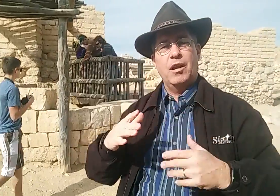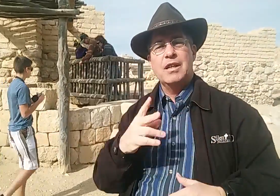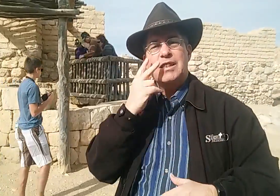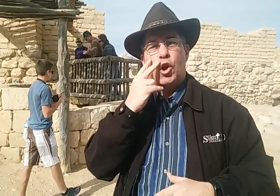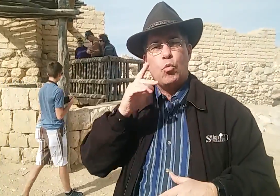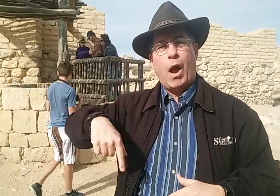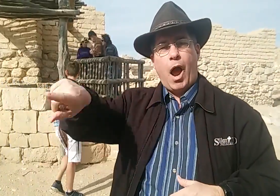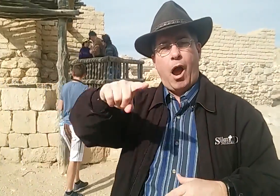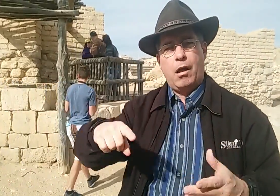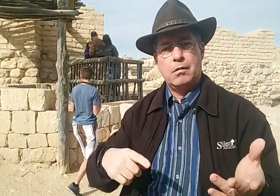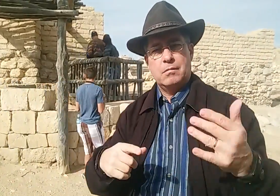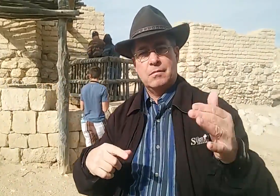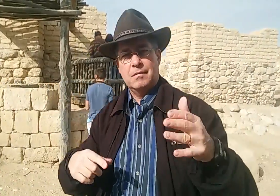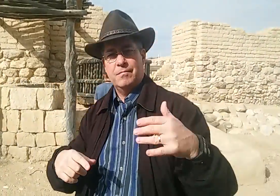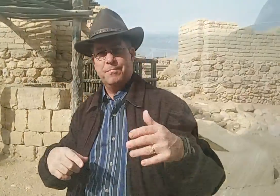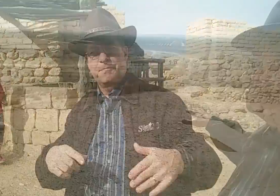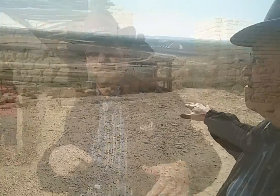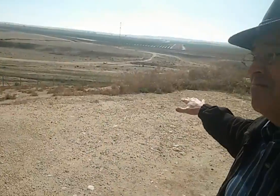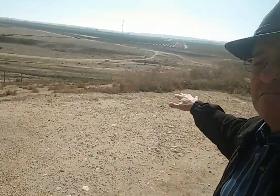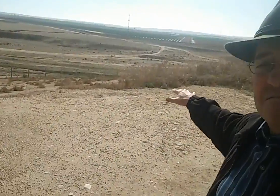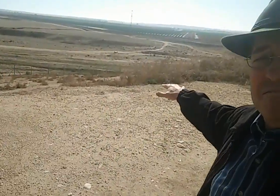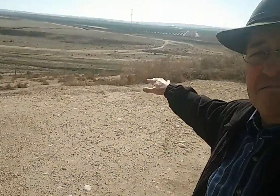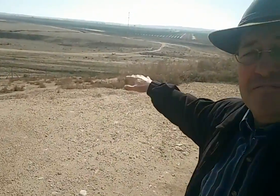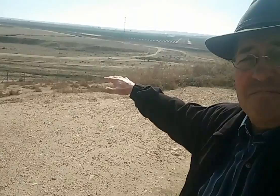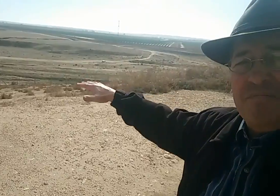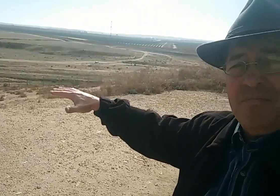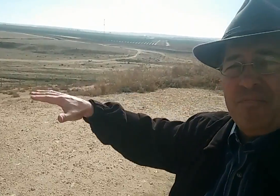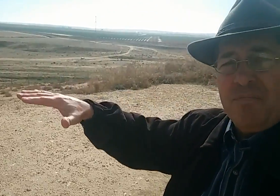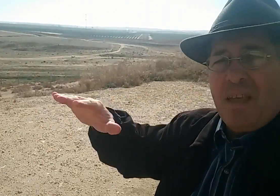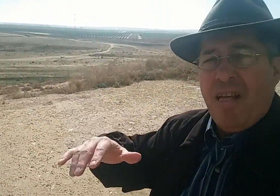on a hill. You can see the area around.